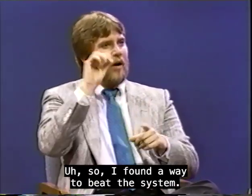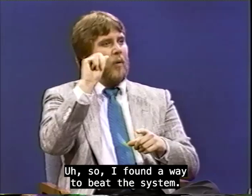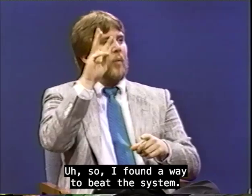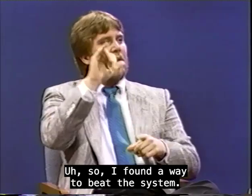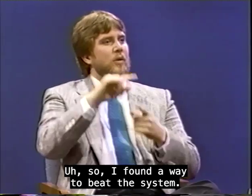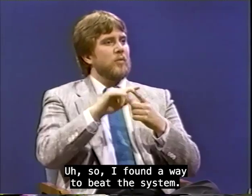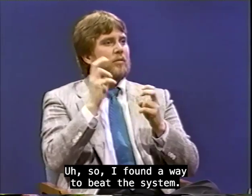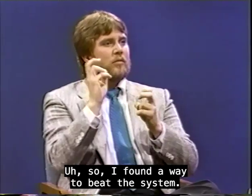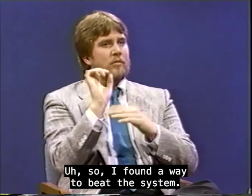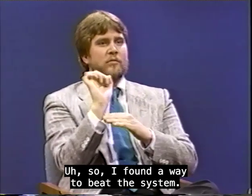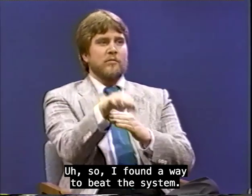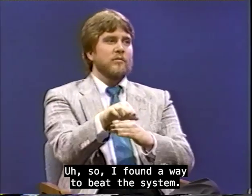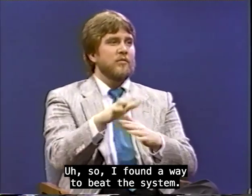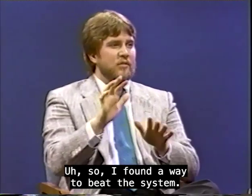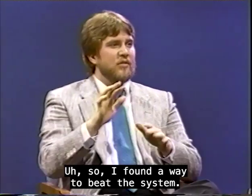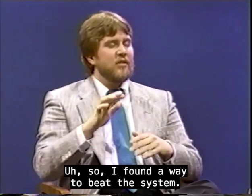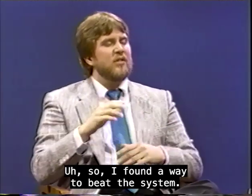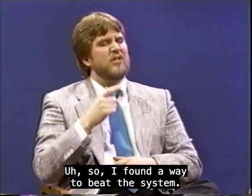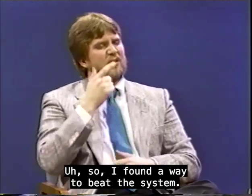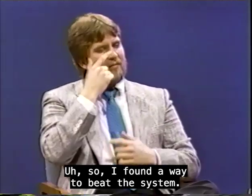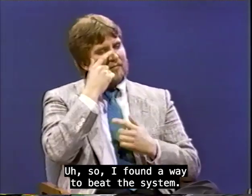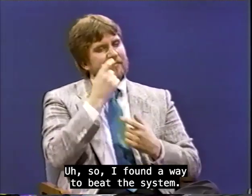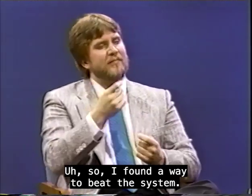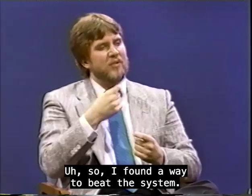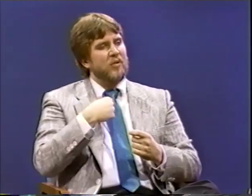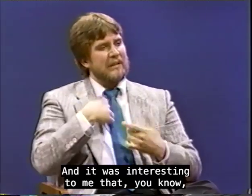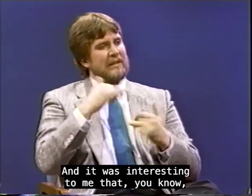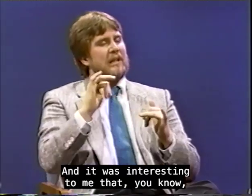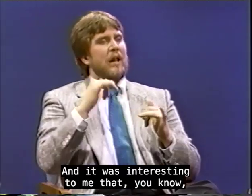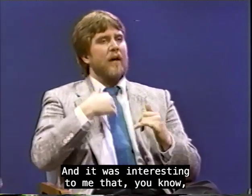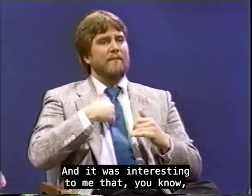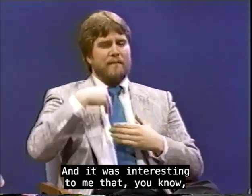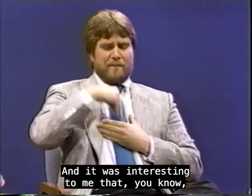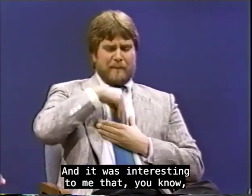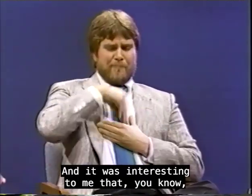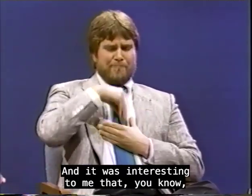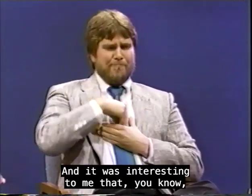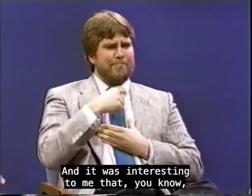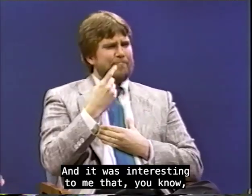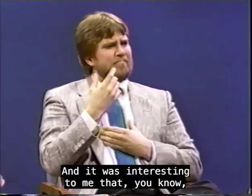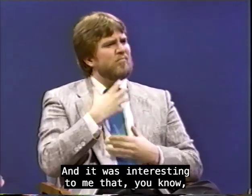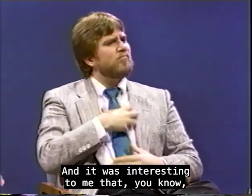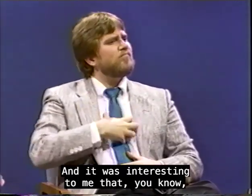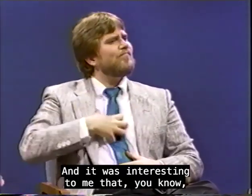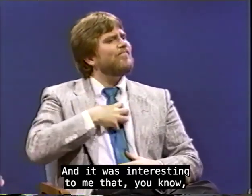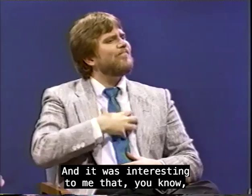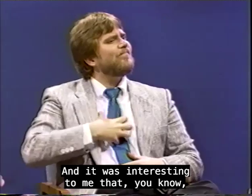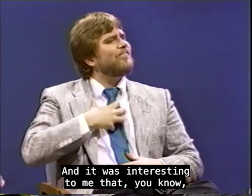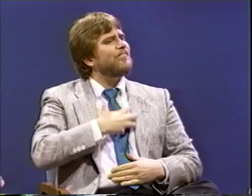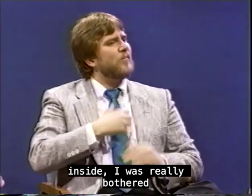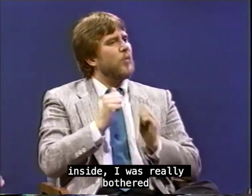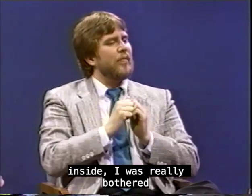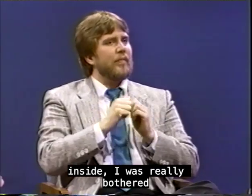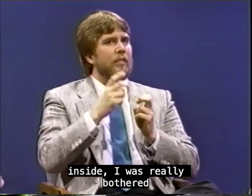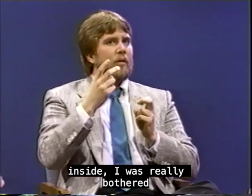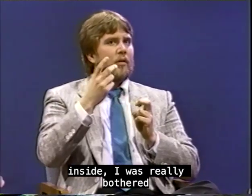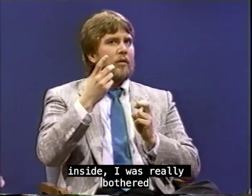So I found a way to beat the system. And it was interesting to me that inside I was